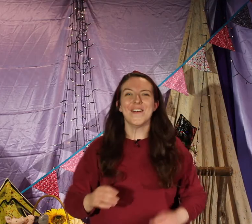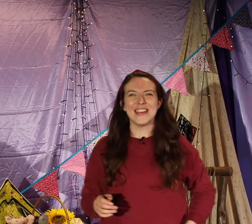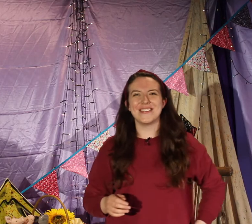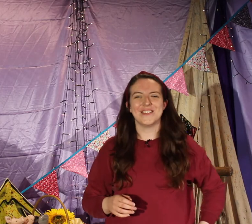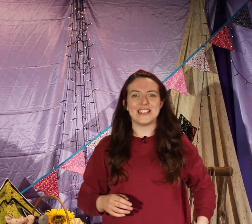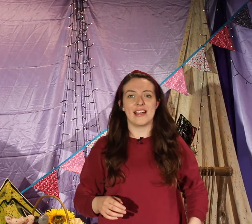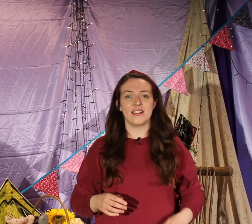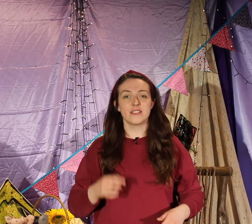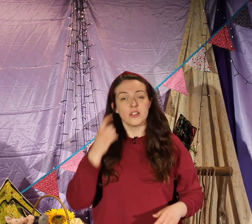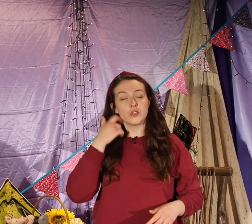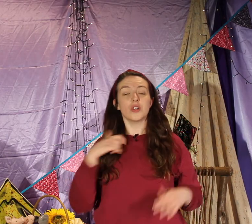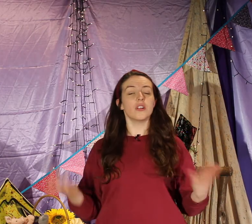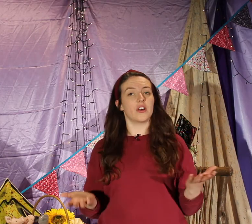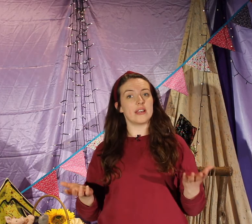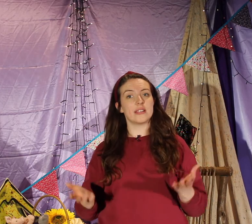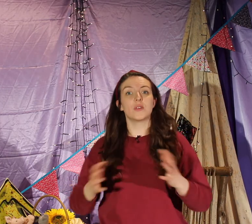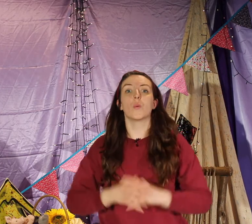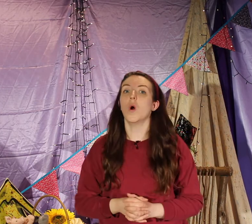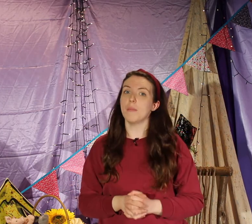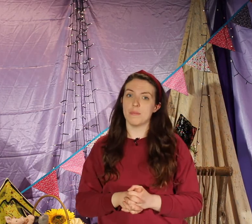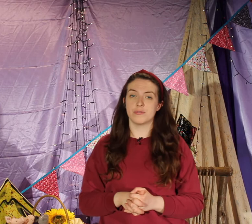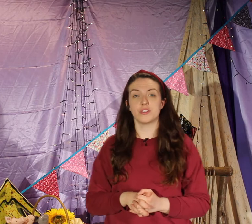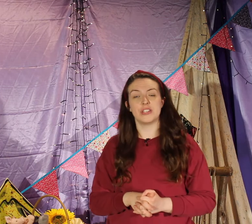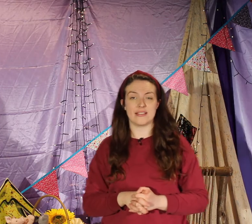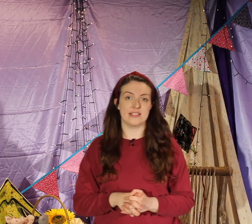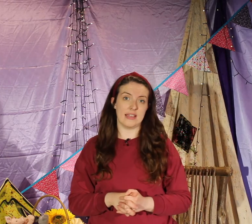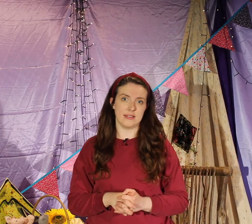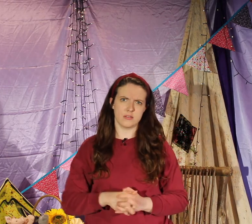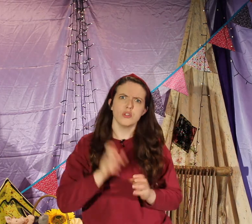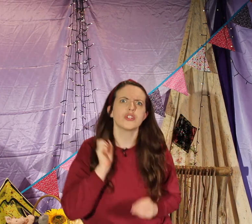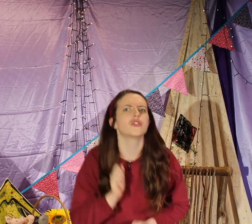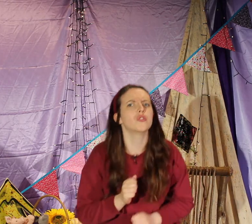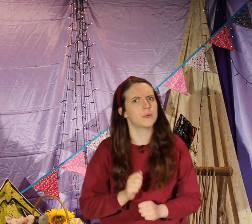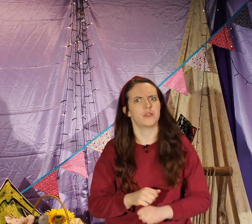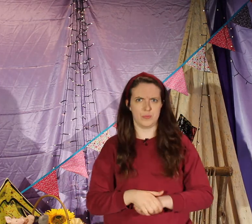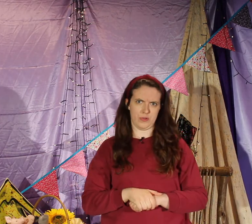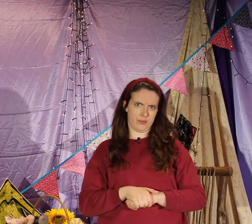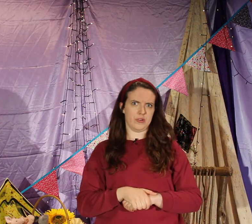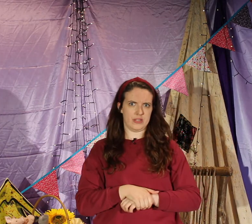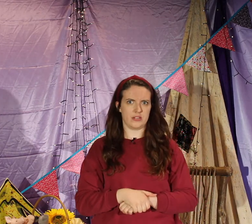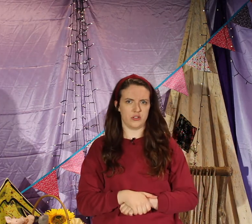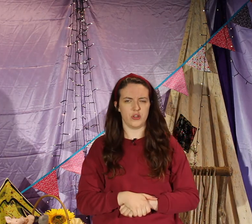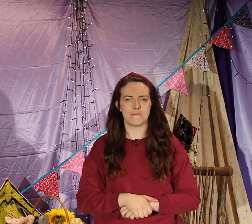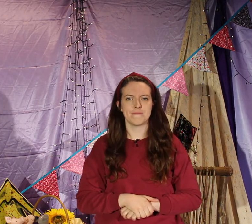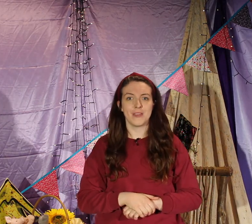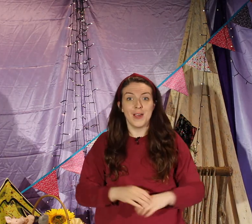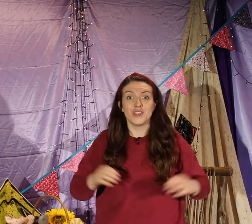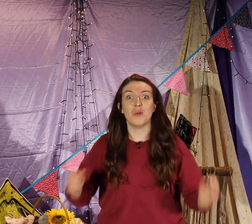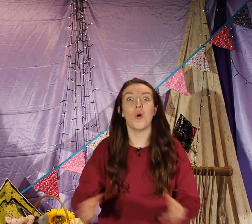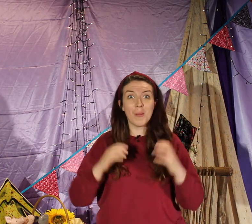Okay, storytellers. So Tortoise is going to warm up before she exercises, which is super, super important thing to do. Should we warm up